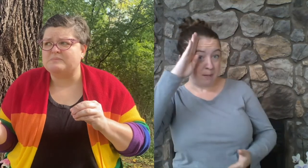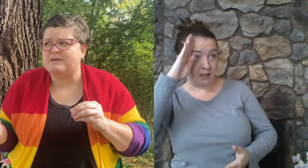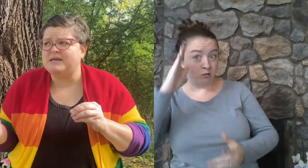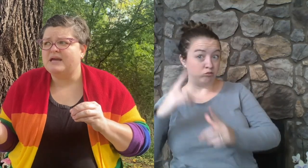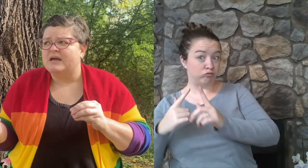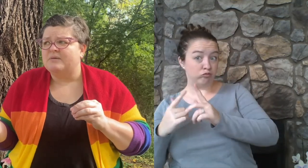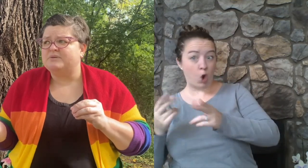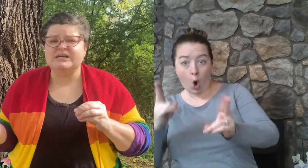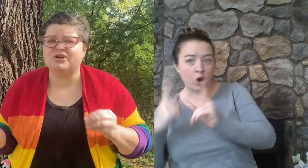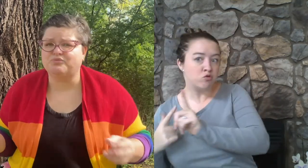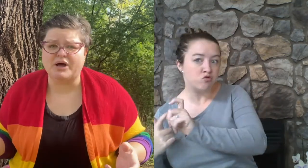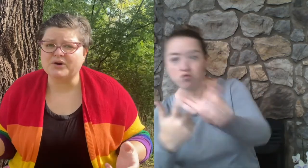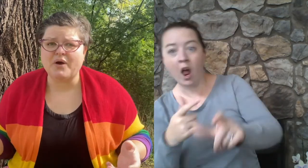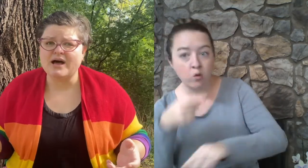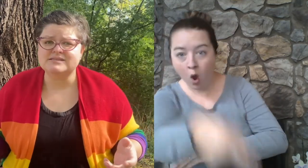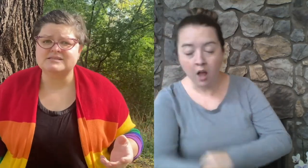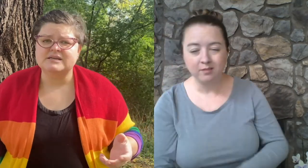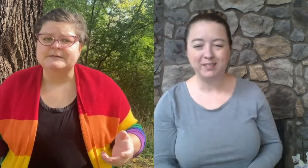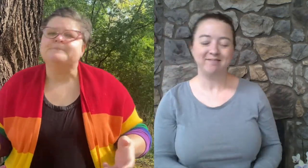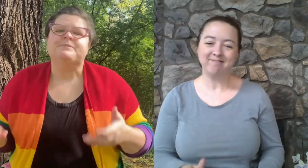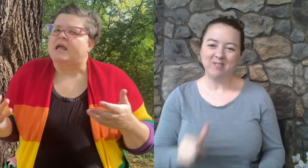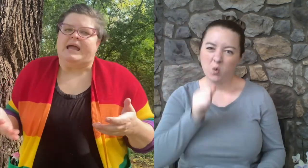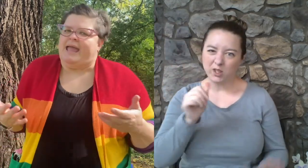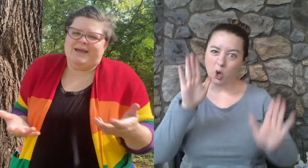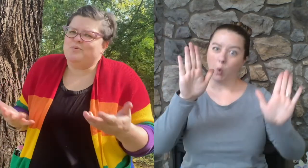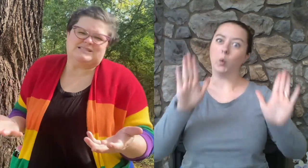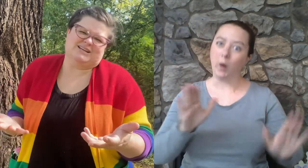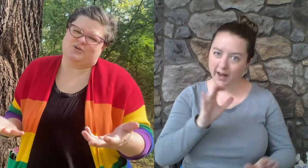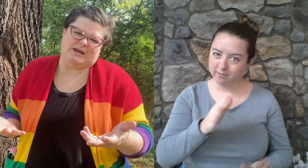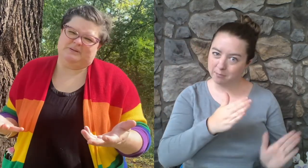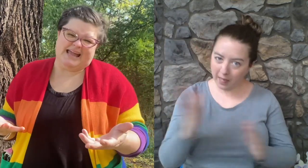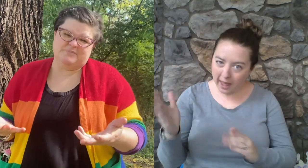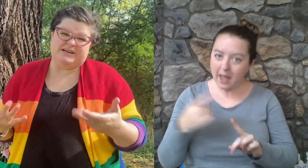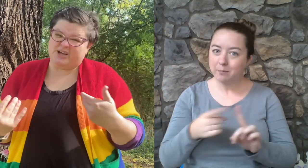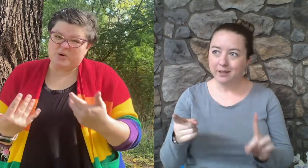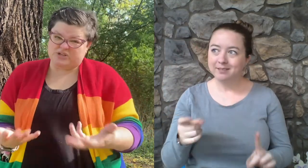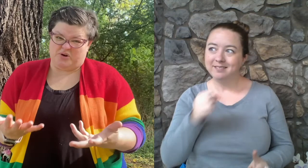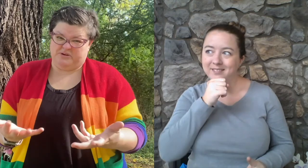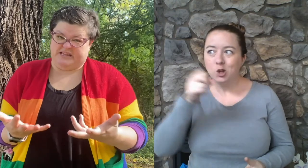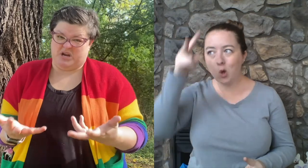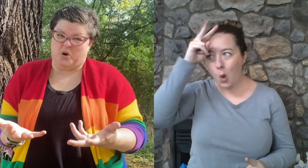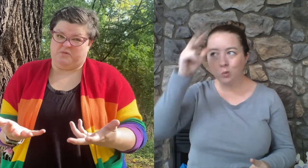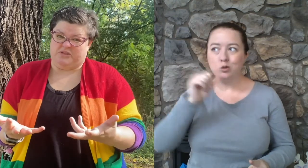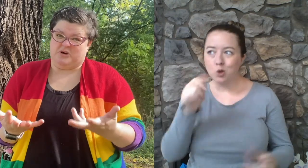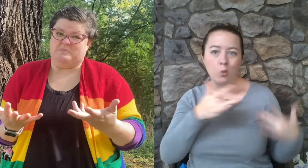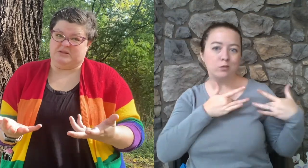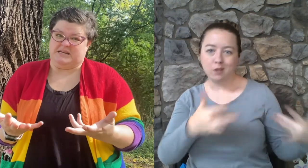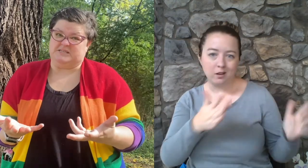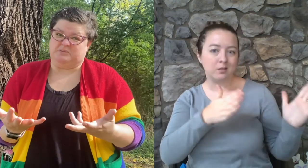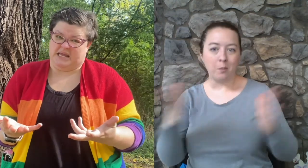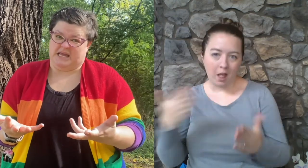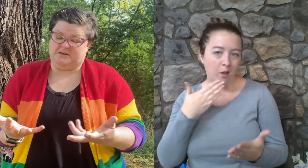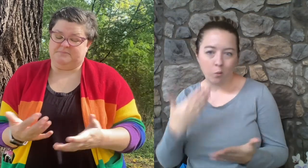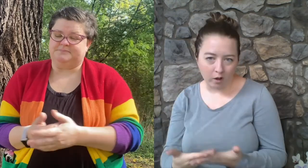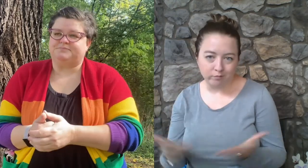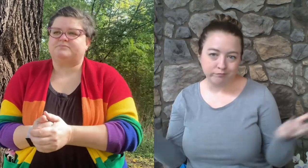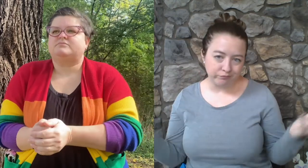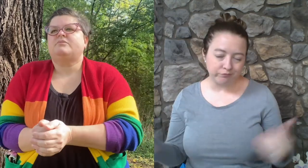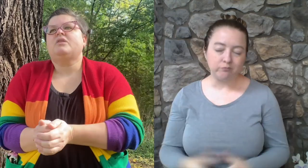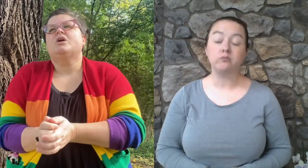goats, maybe Billy could run across. It wasn't a great plan, but goats aren't really known for their ability to plan.